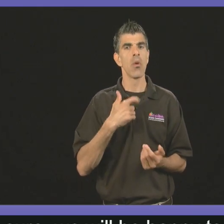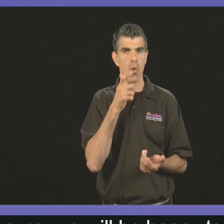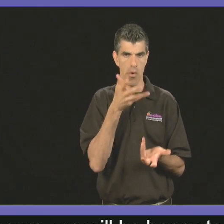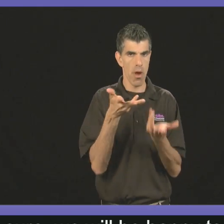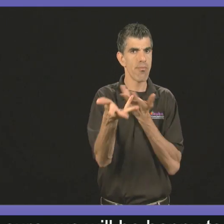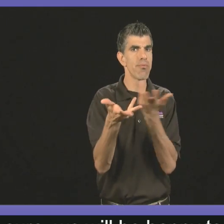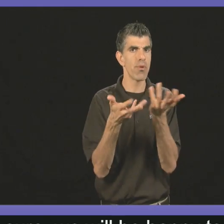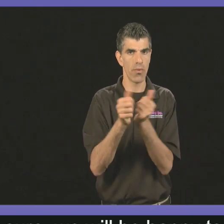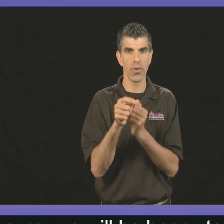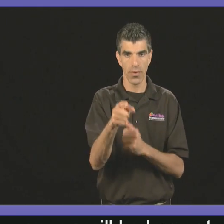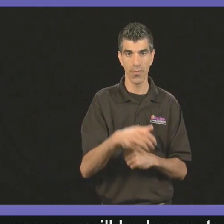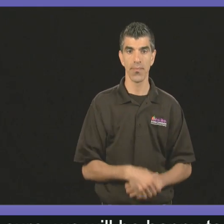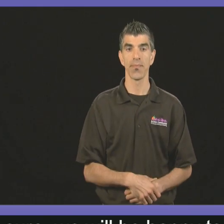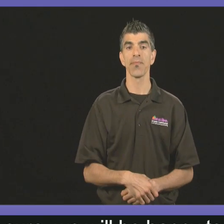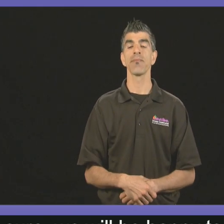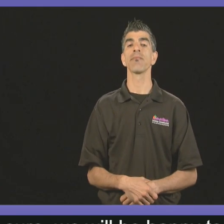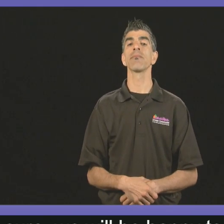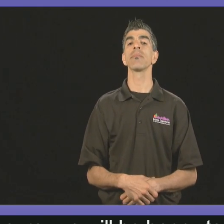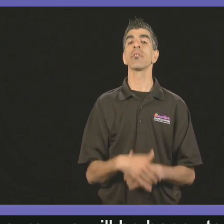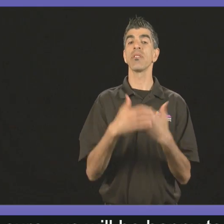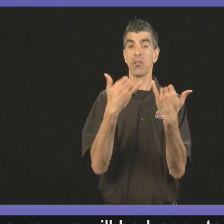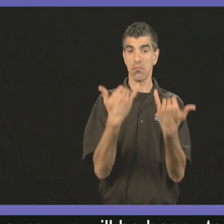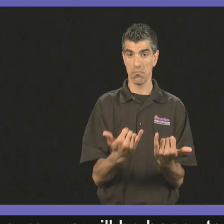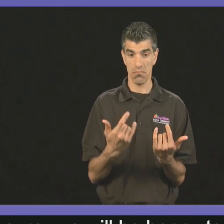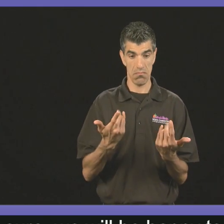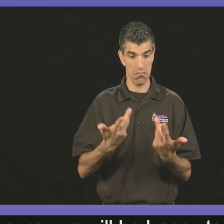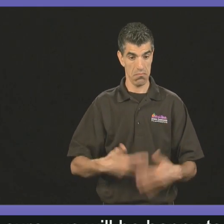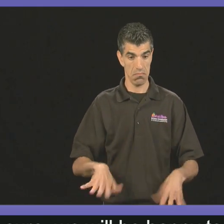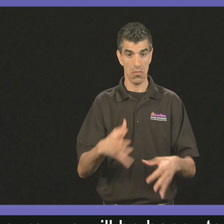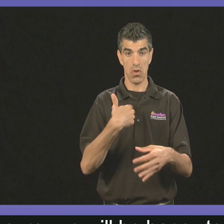happy to work with you to come to that decision.